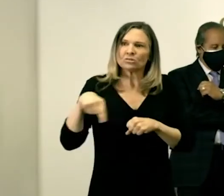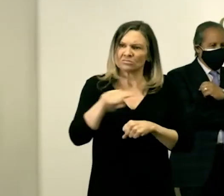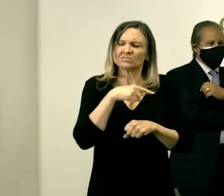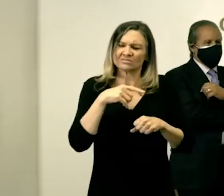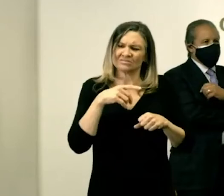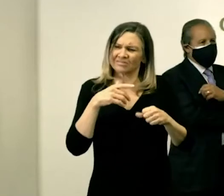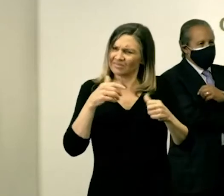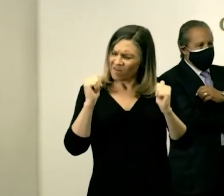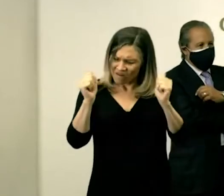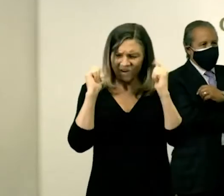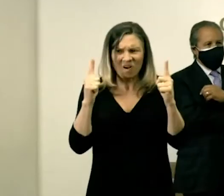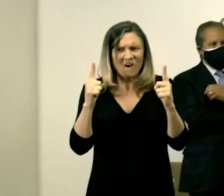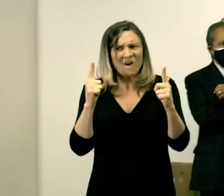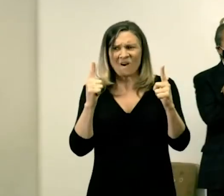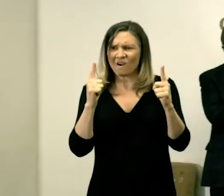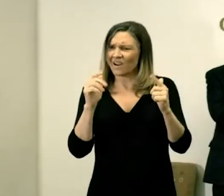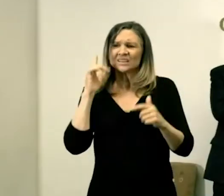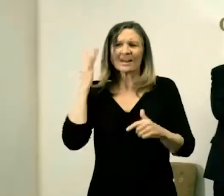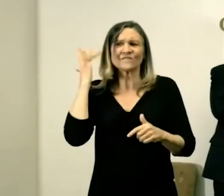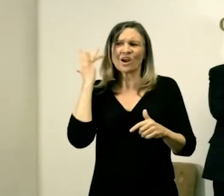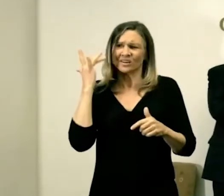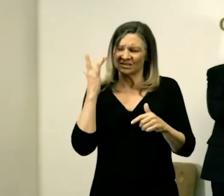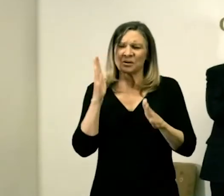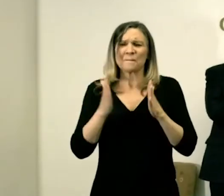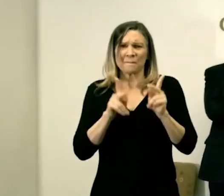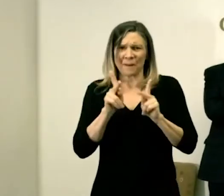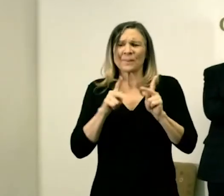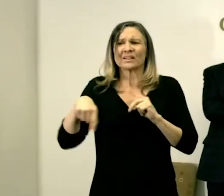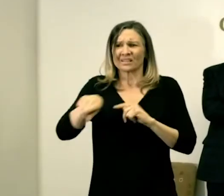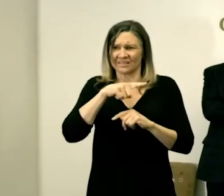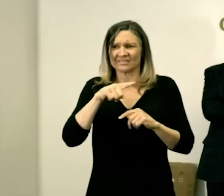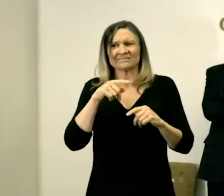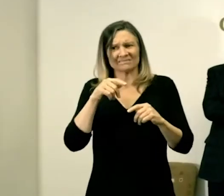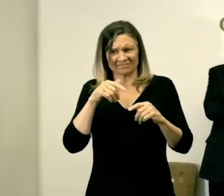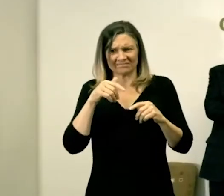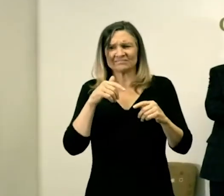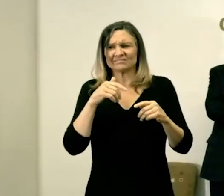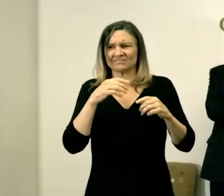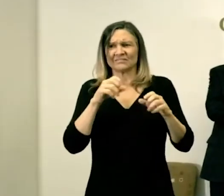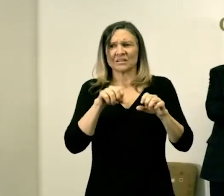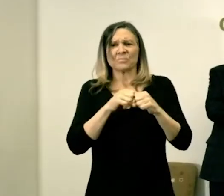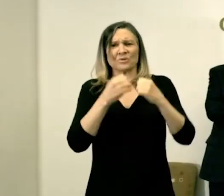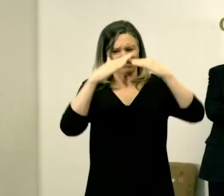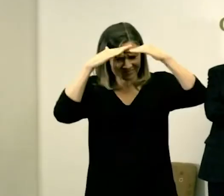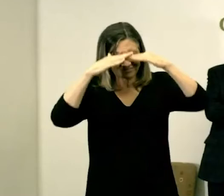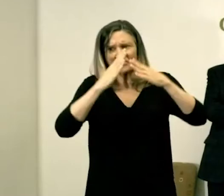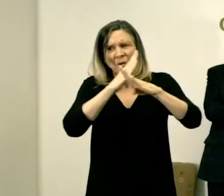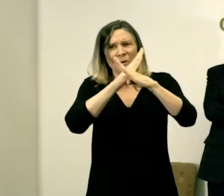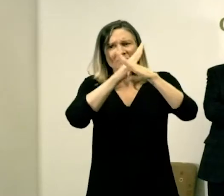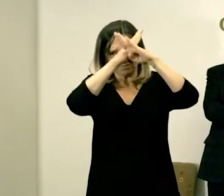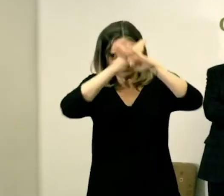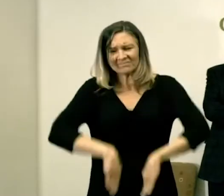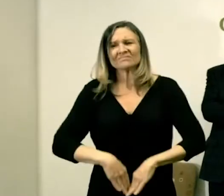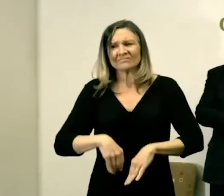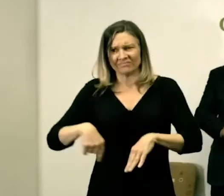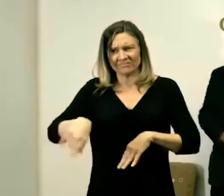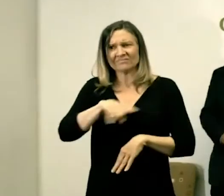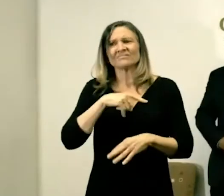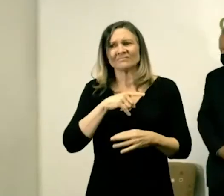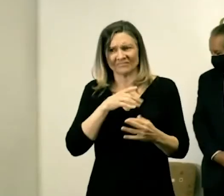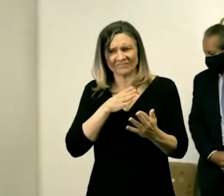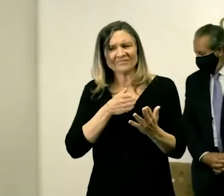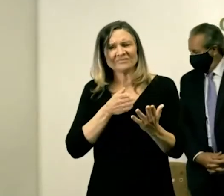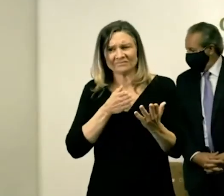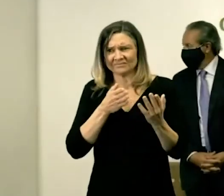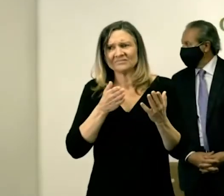Californians. So the state does take that responsibility seriously, and working through our county partners and